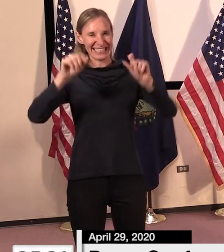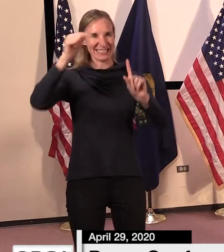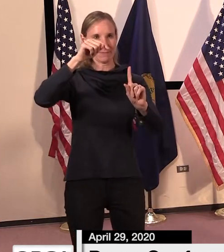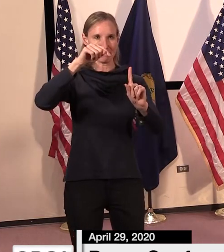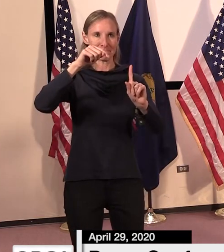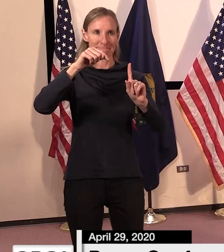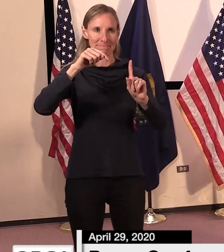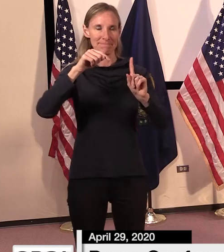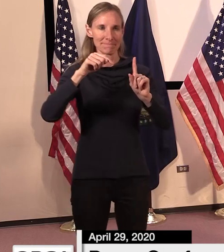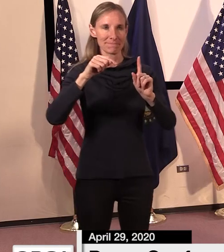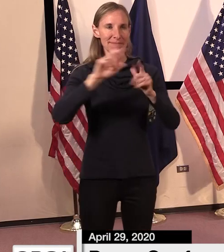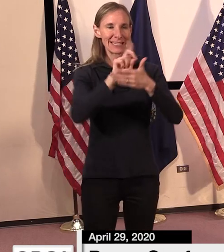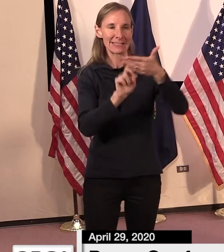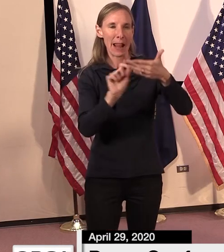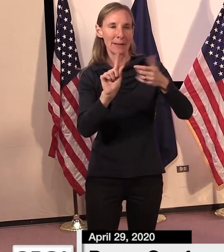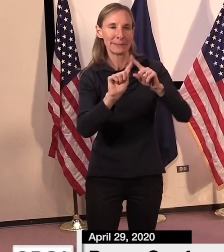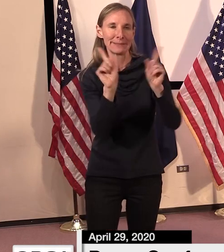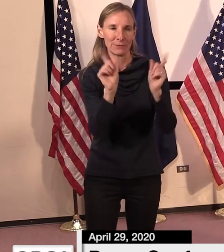is designed.